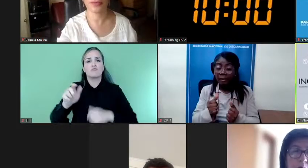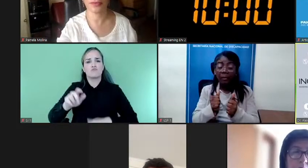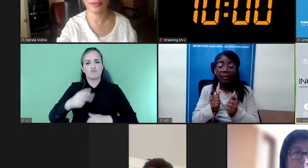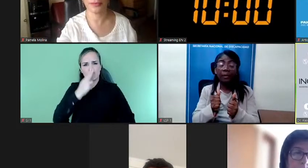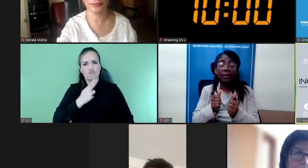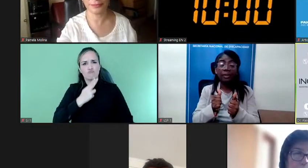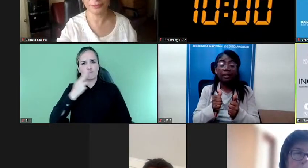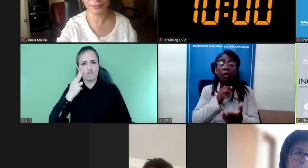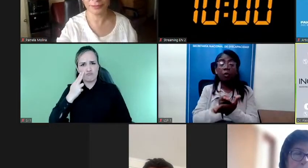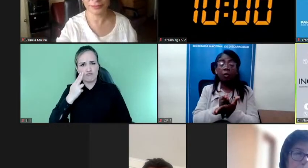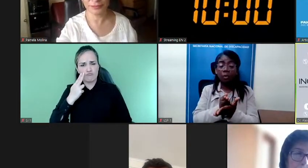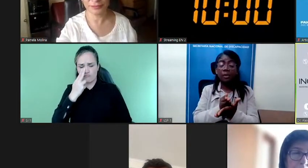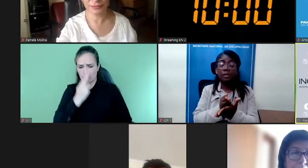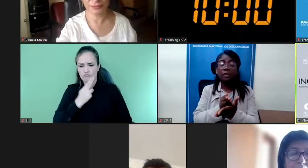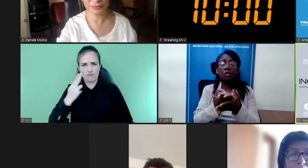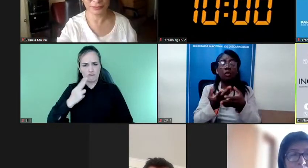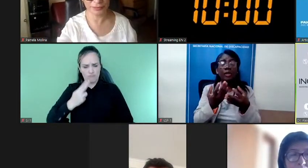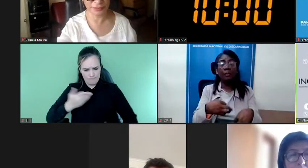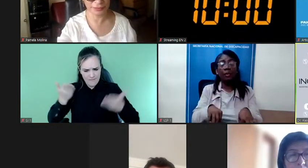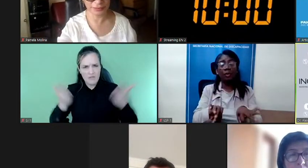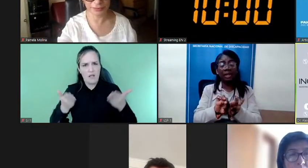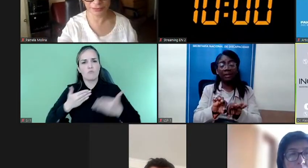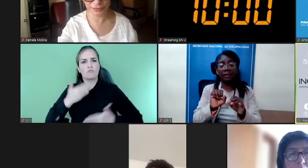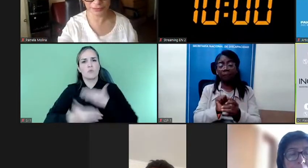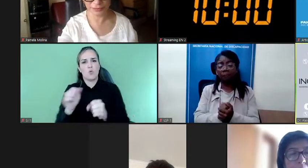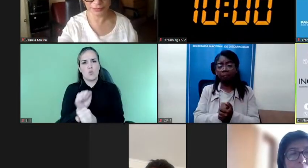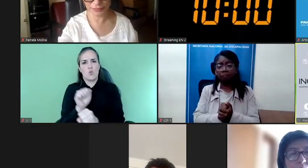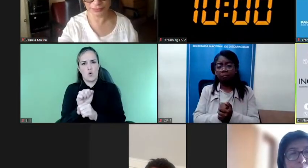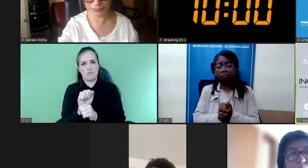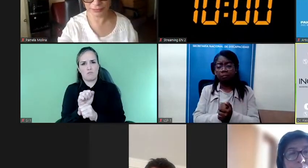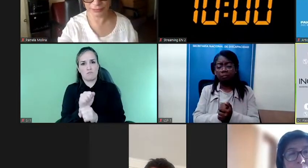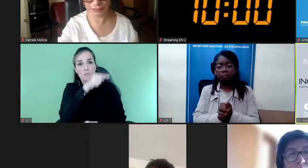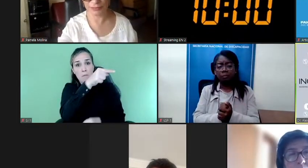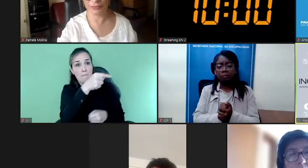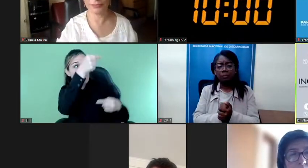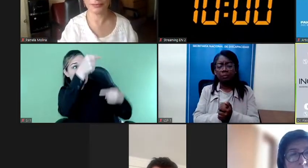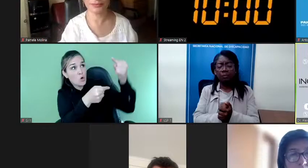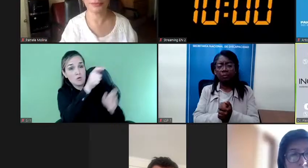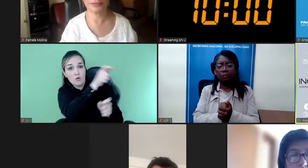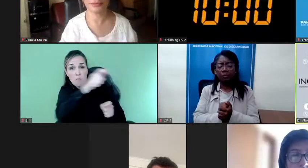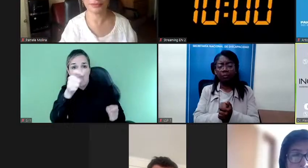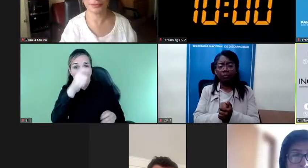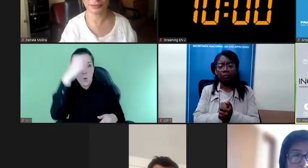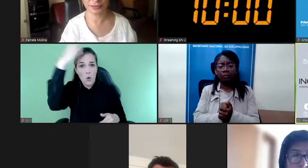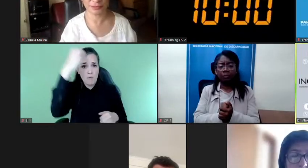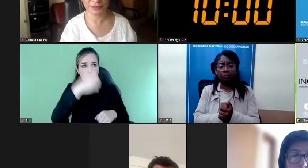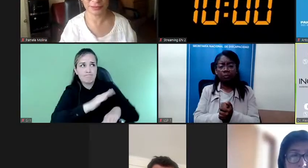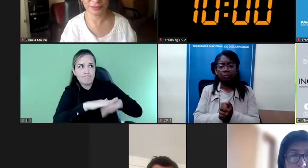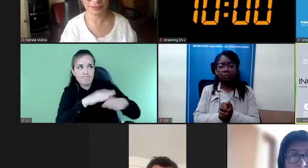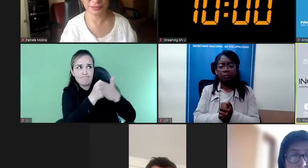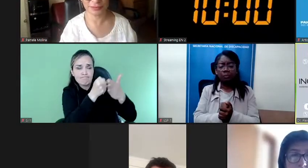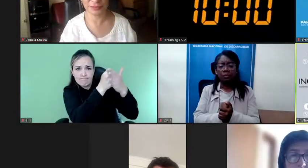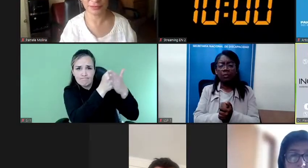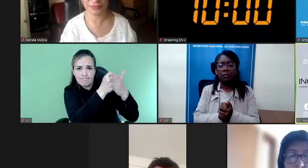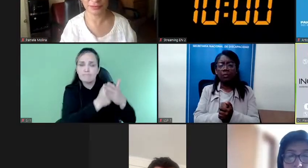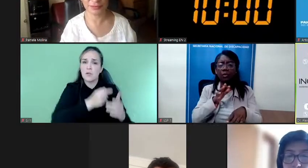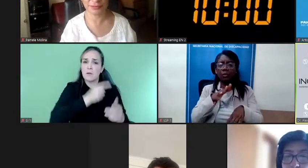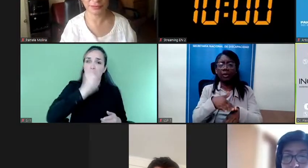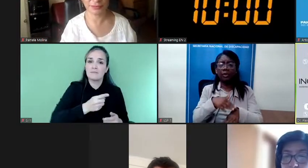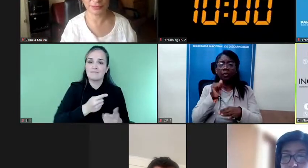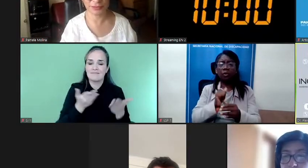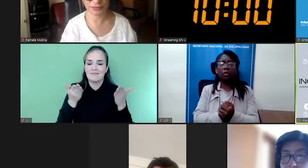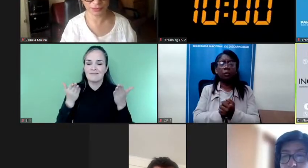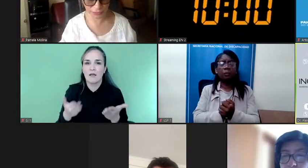goodwill commitment is very important political commitment of course as well but